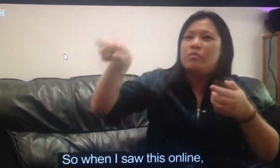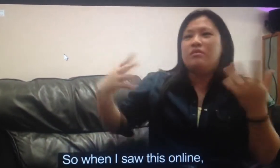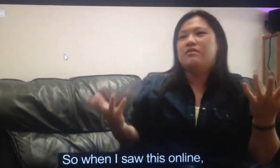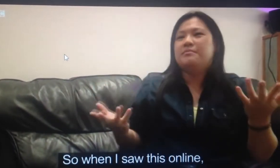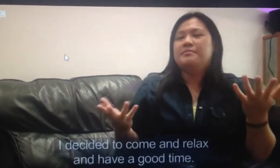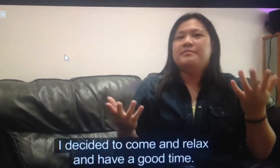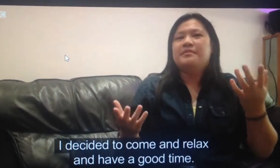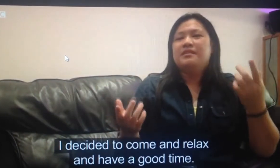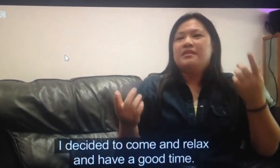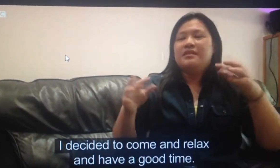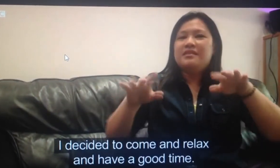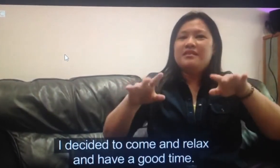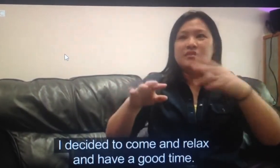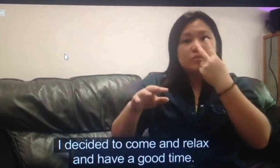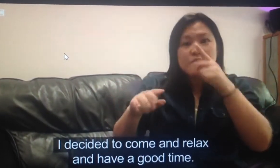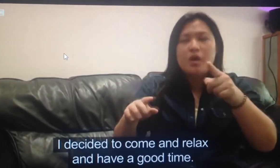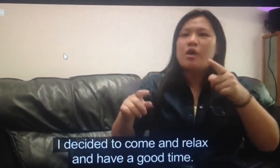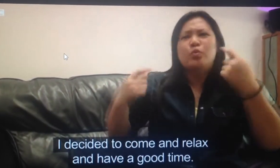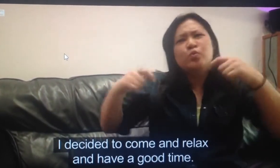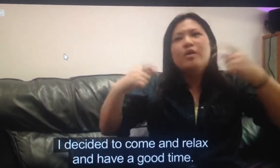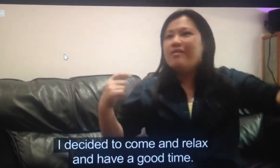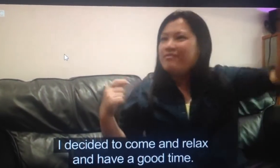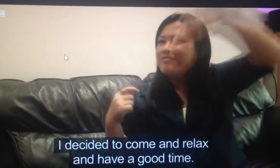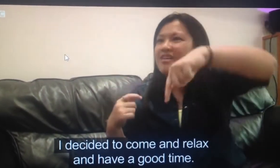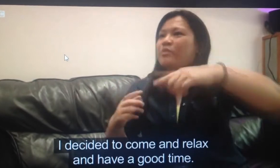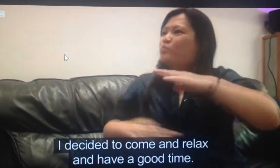online I decided to come and relax and have a good time